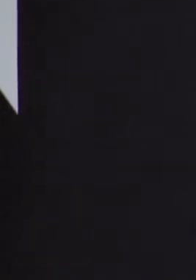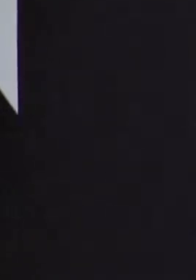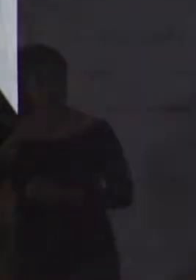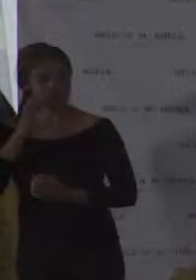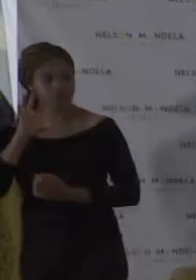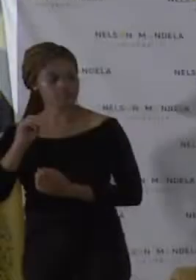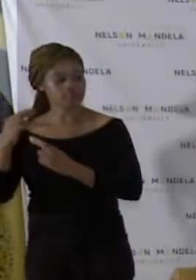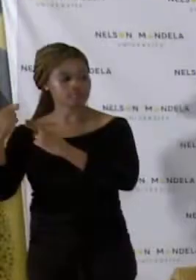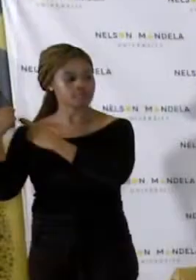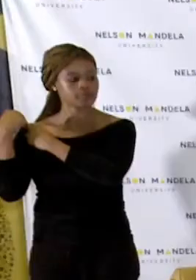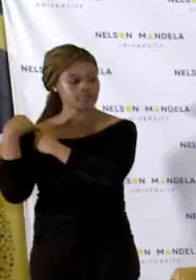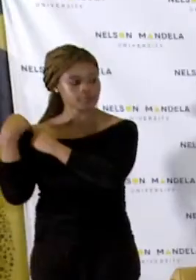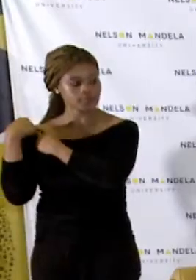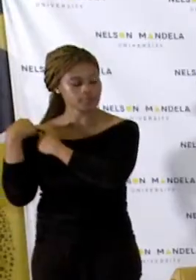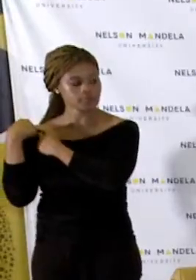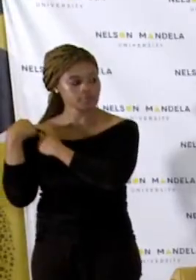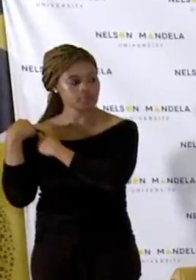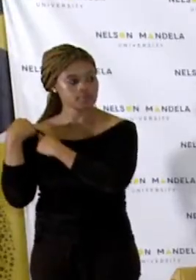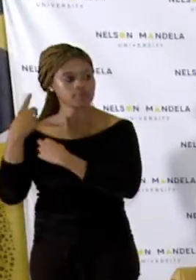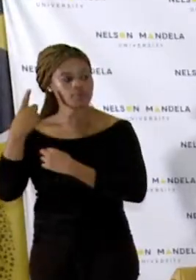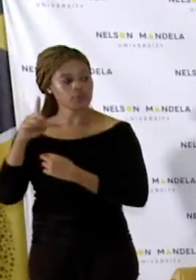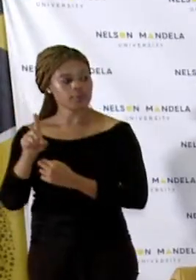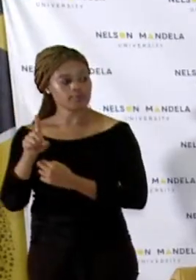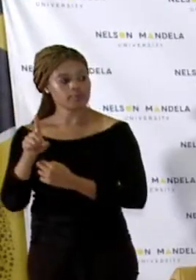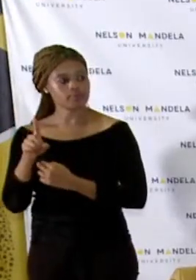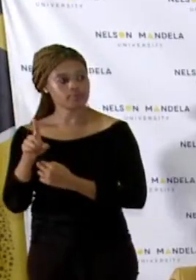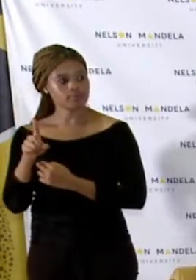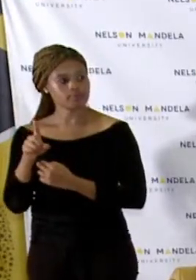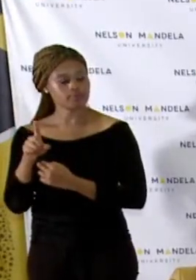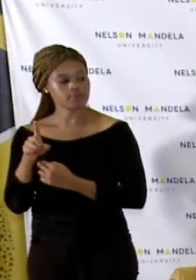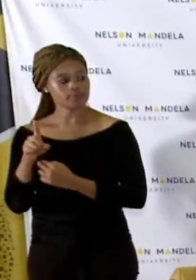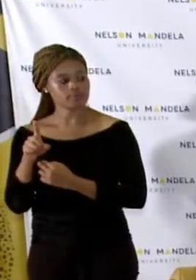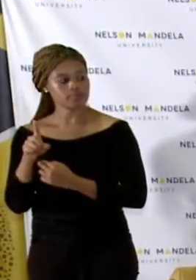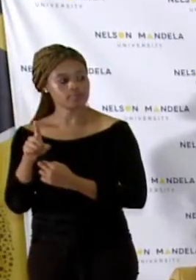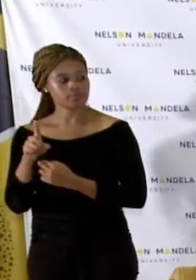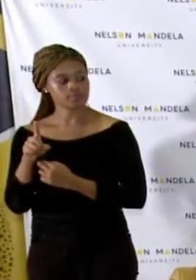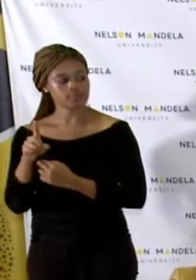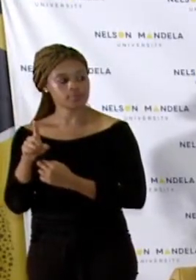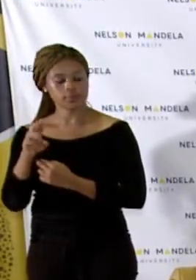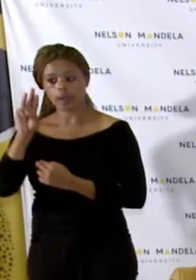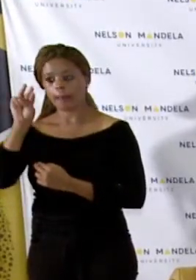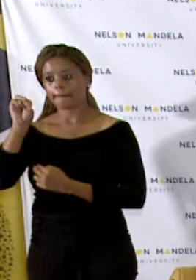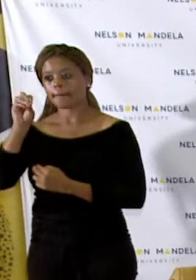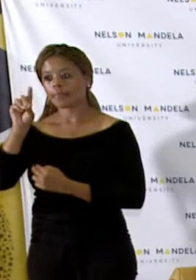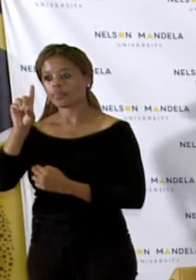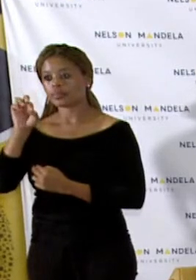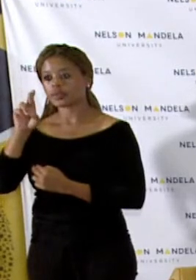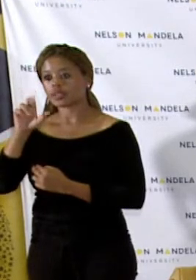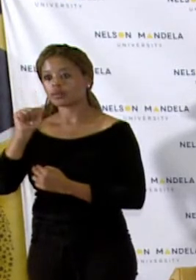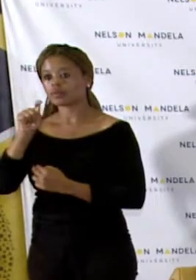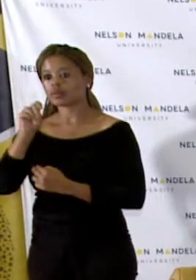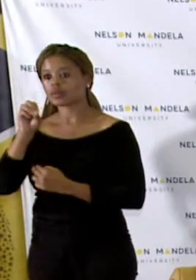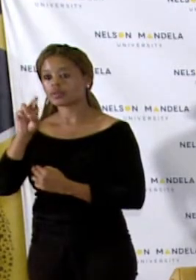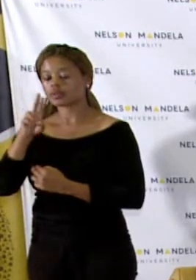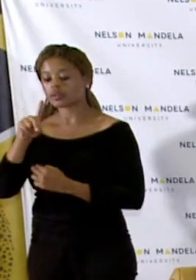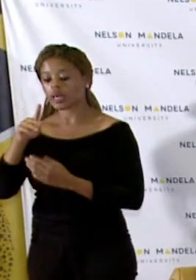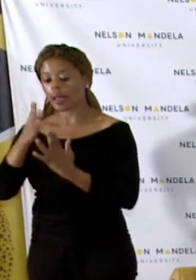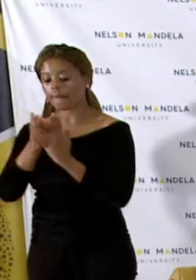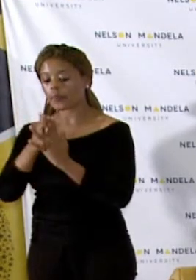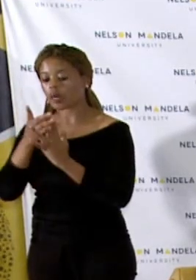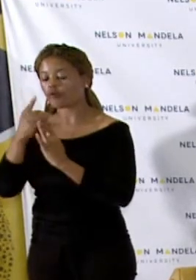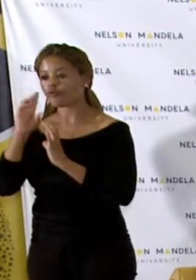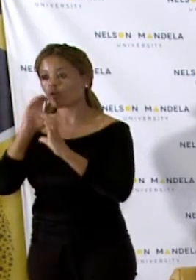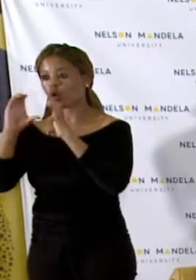responsible for placing themselves as a moderator in the middle of the